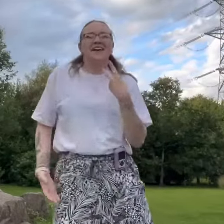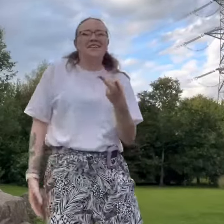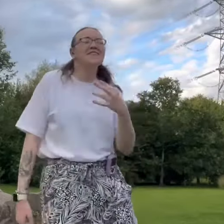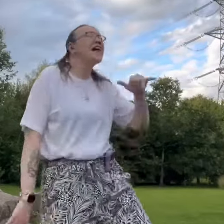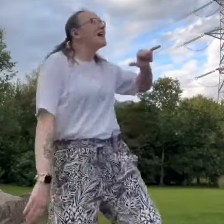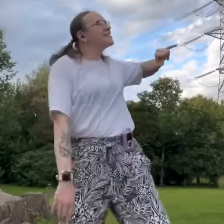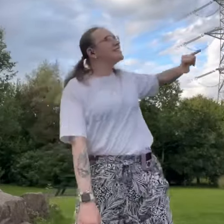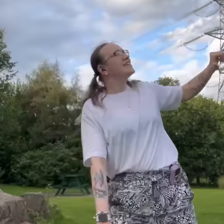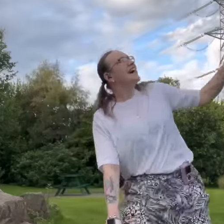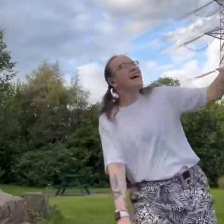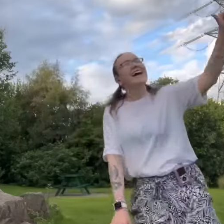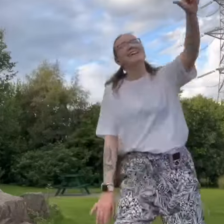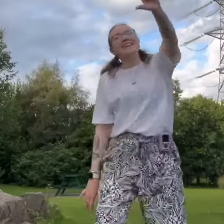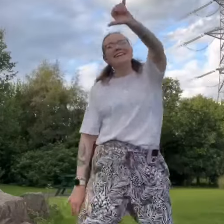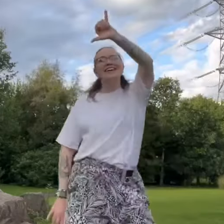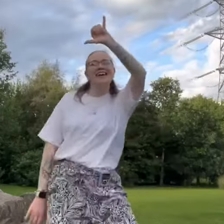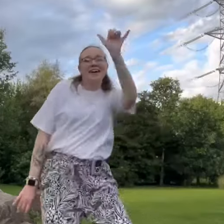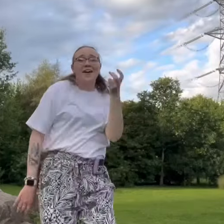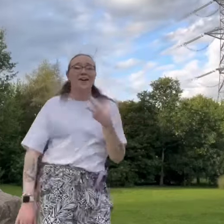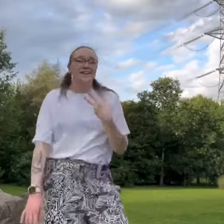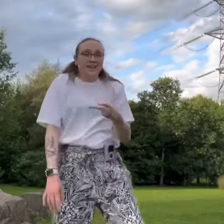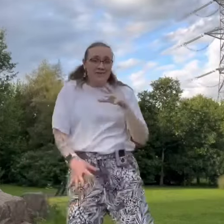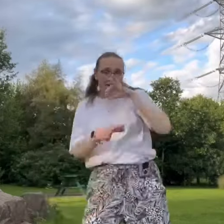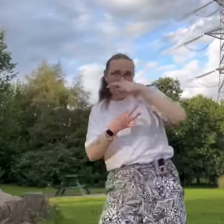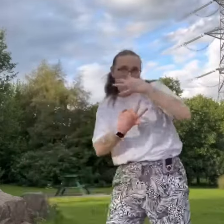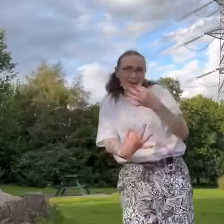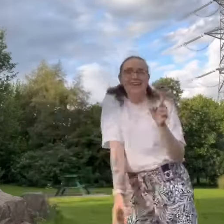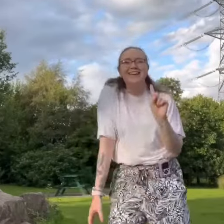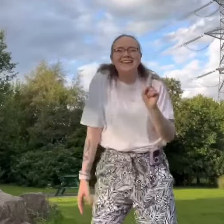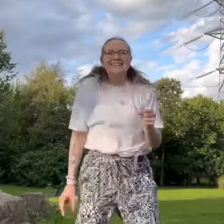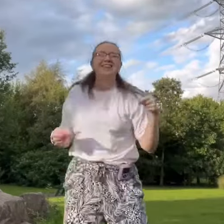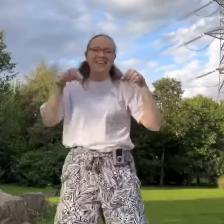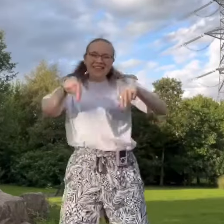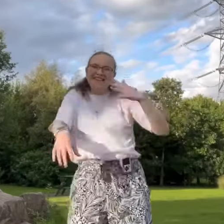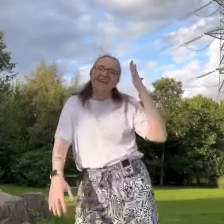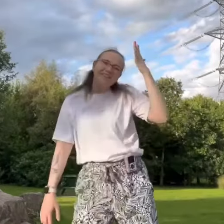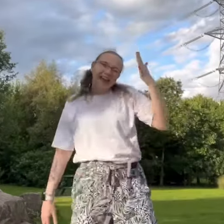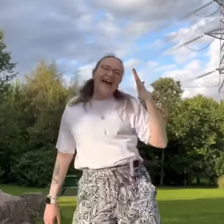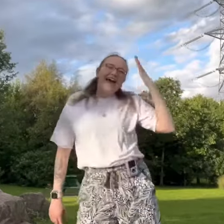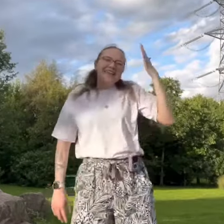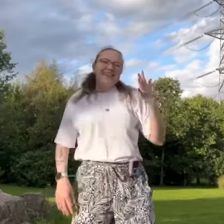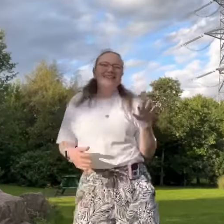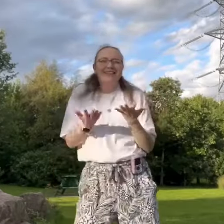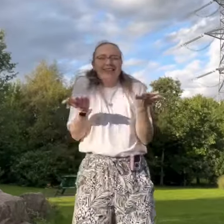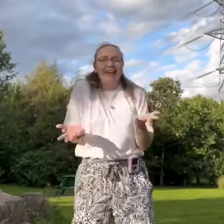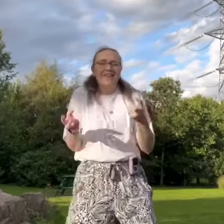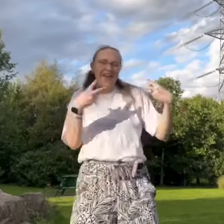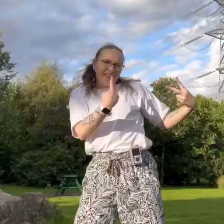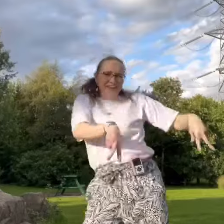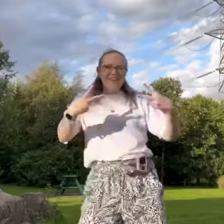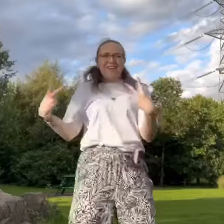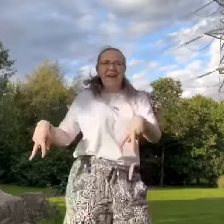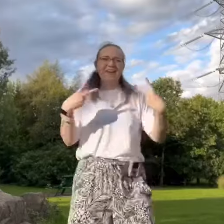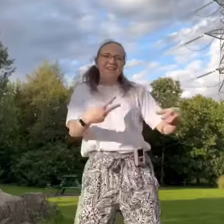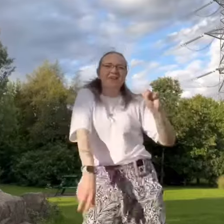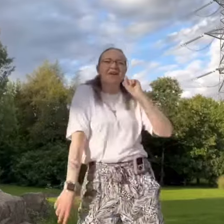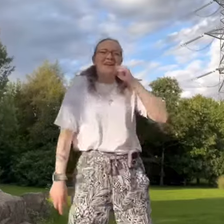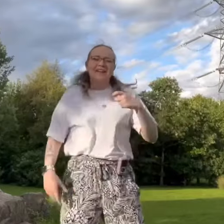flying away We'll fall into this fantasy, where the groove will carry